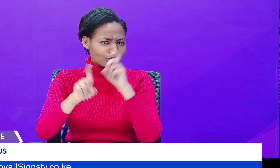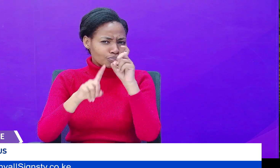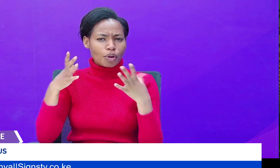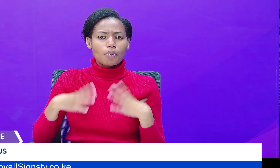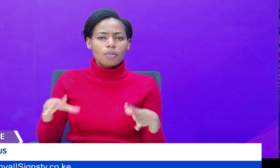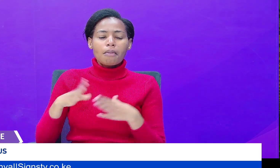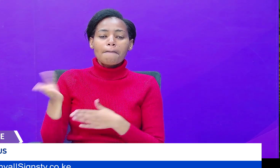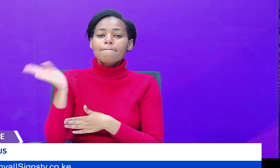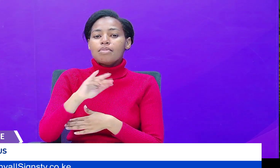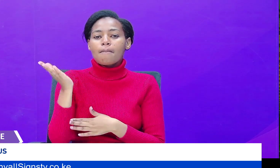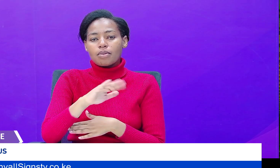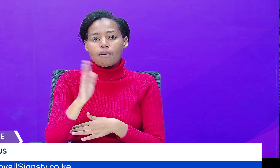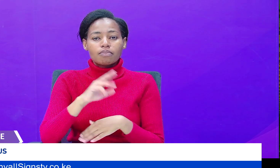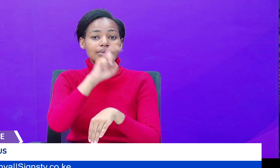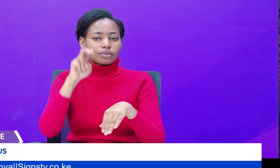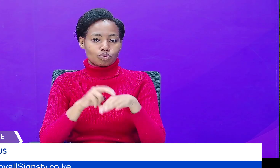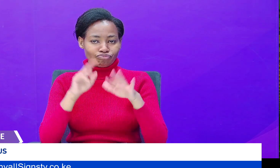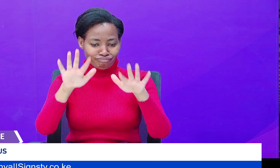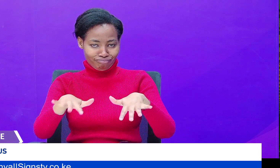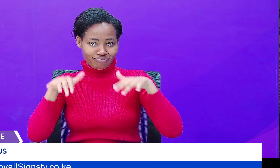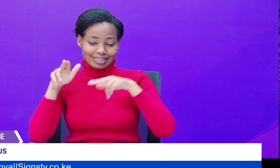the National Assembly seat.